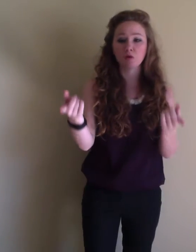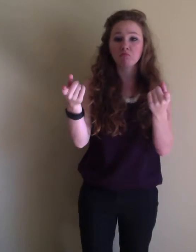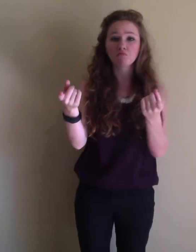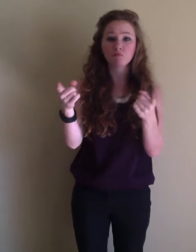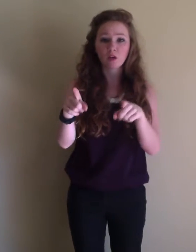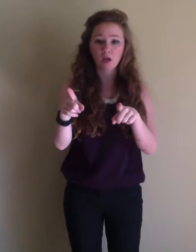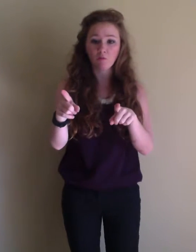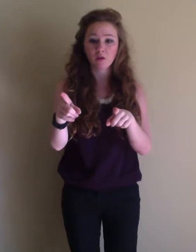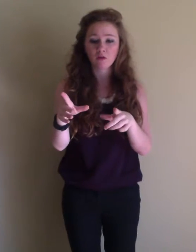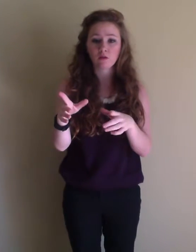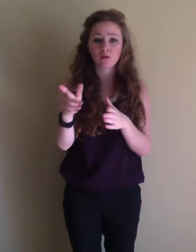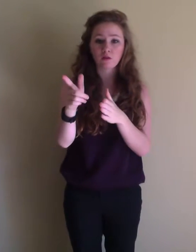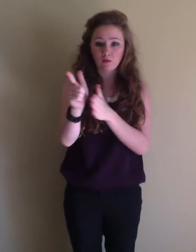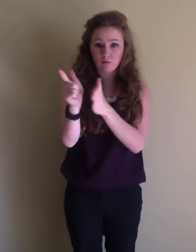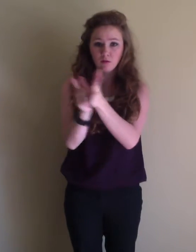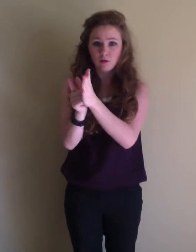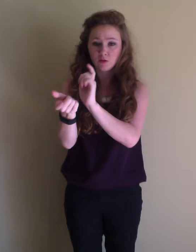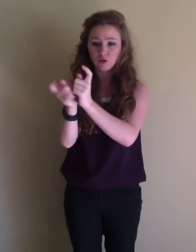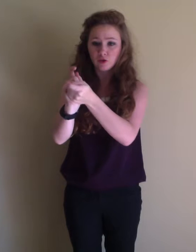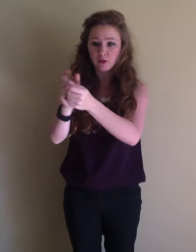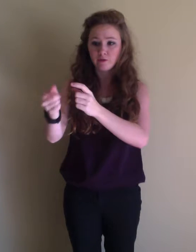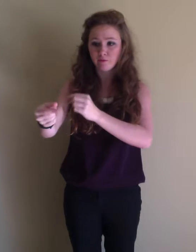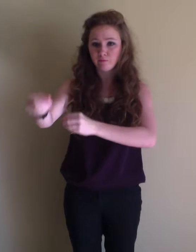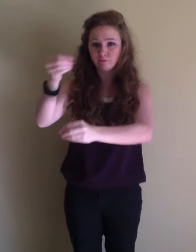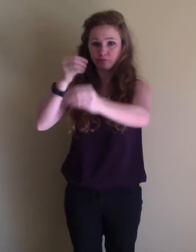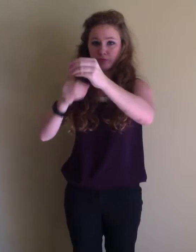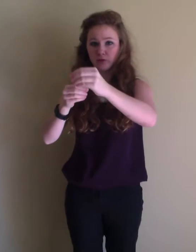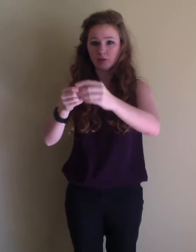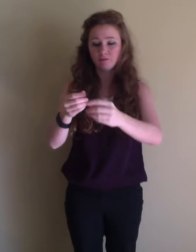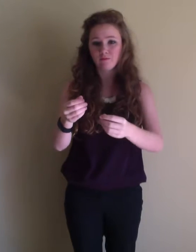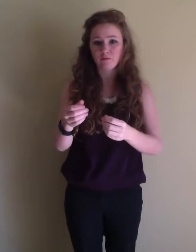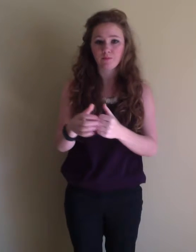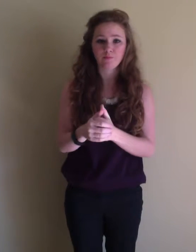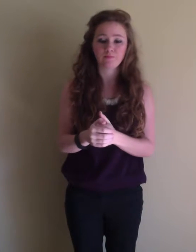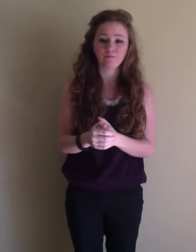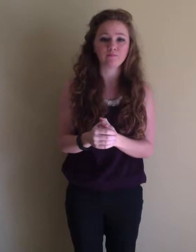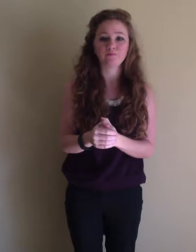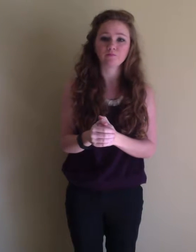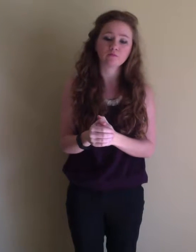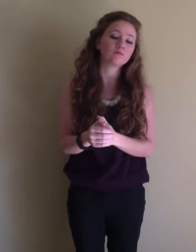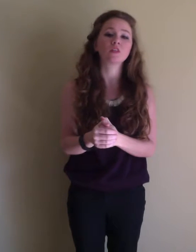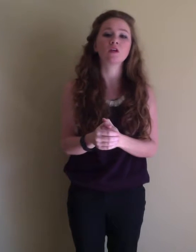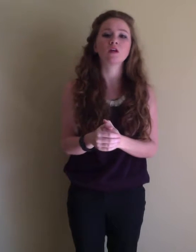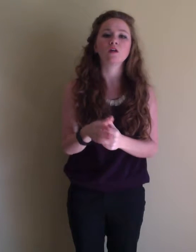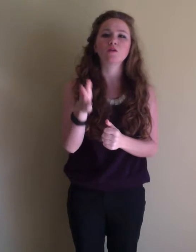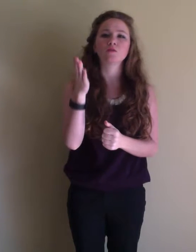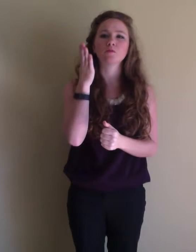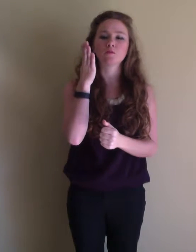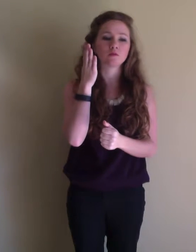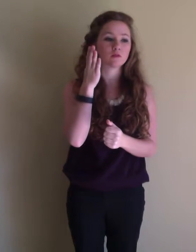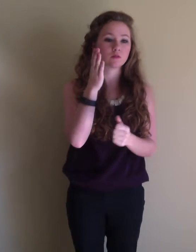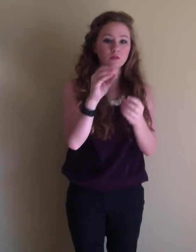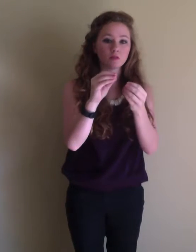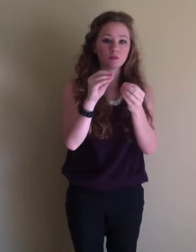Acts, of course, for that pesky little tax on tea. Number 8, think about the Stamp Act for a moment. What really ticked off the colonists about it being passed?